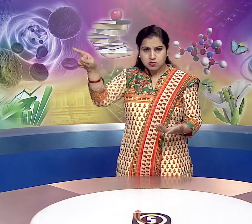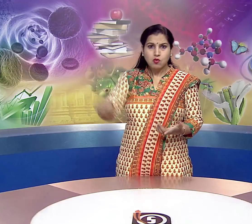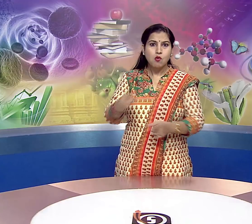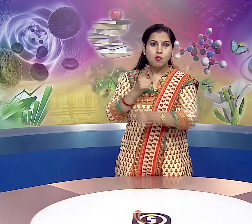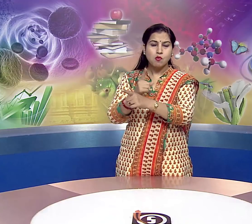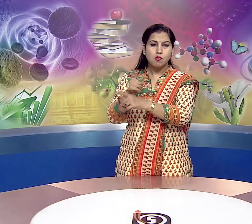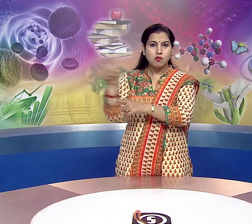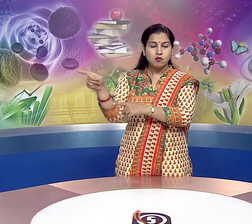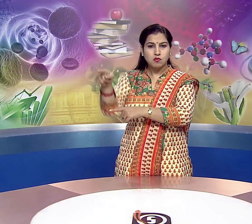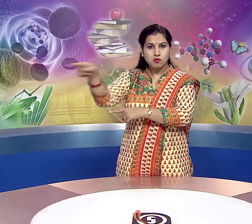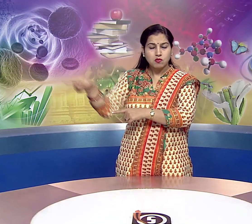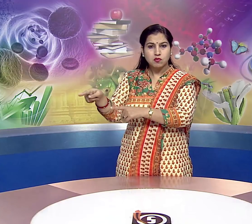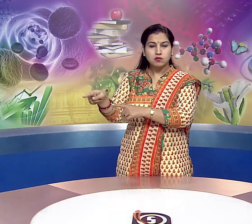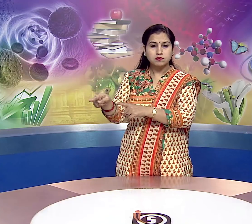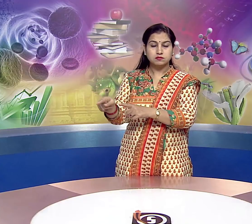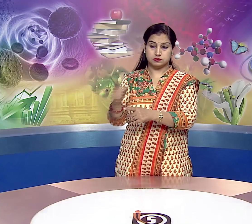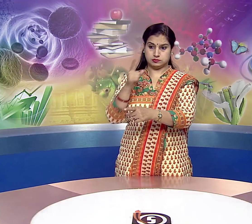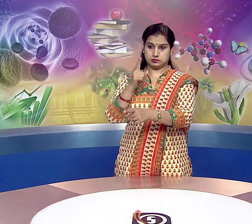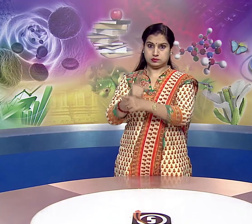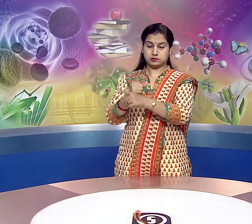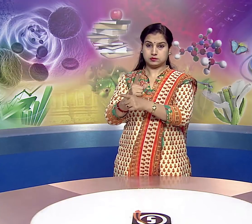The teachers got even more angry